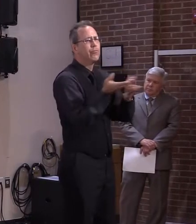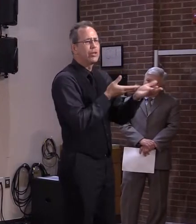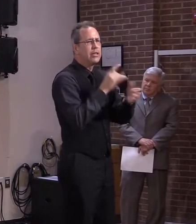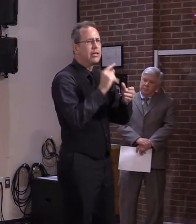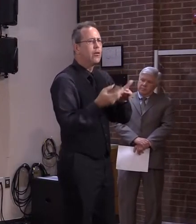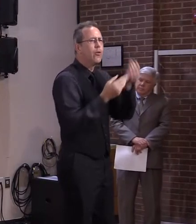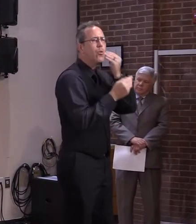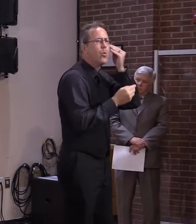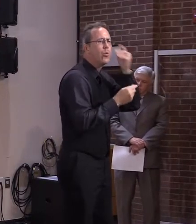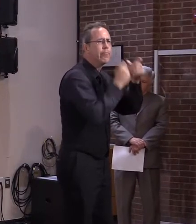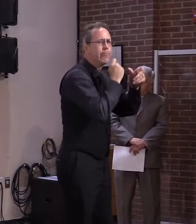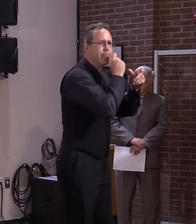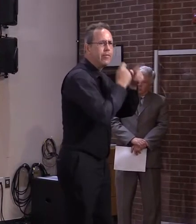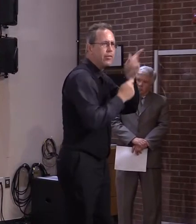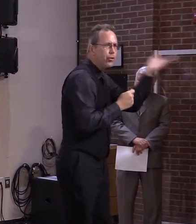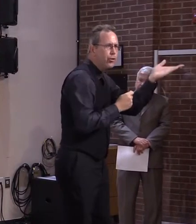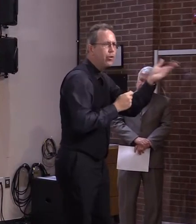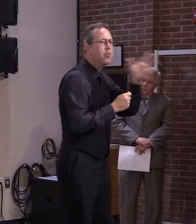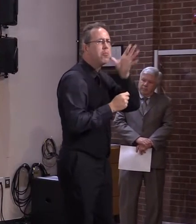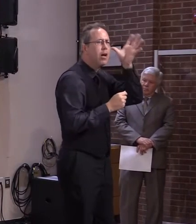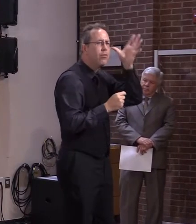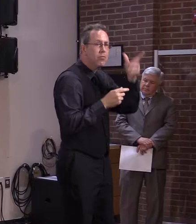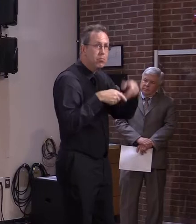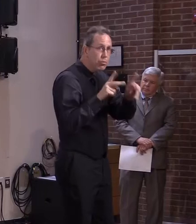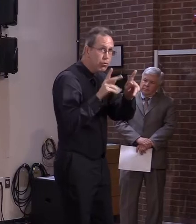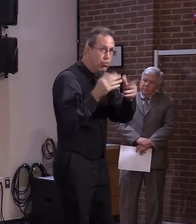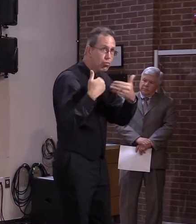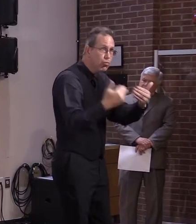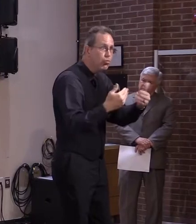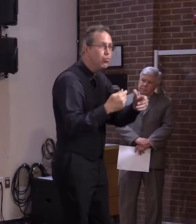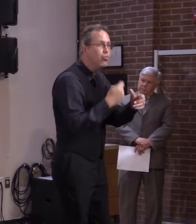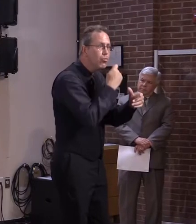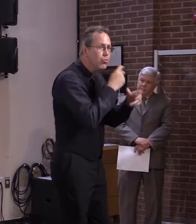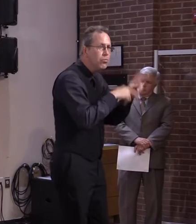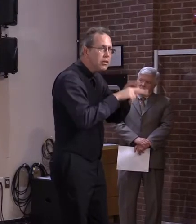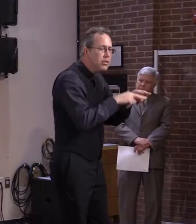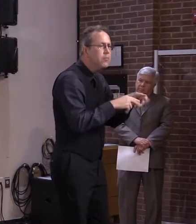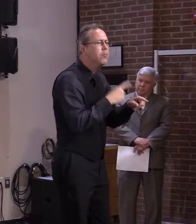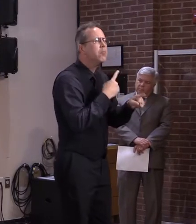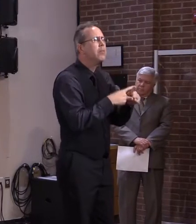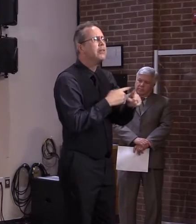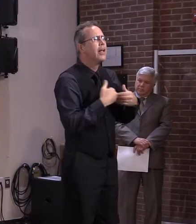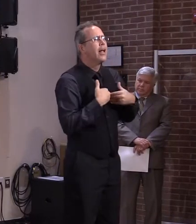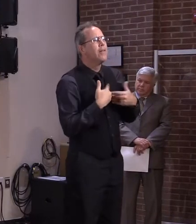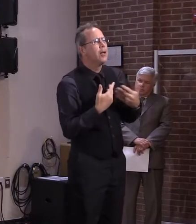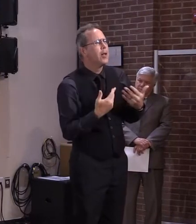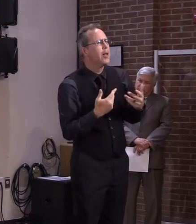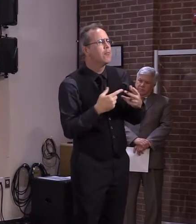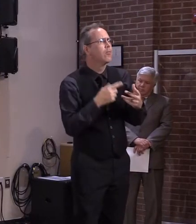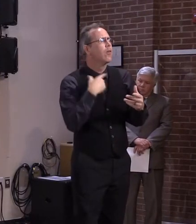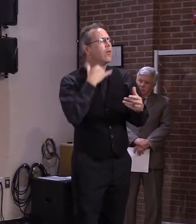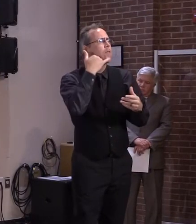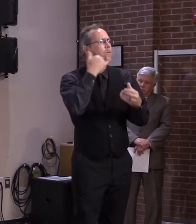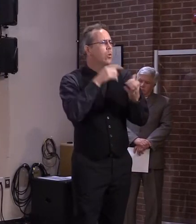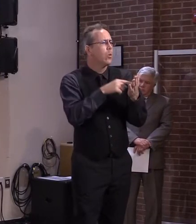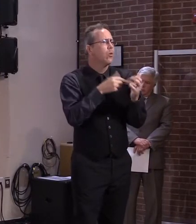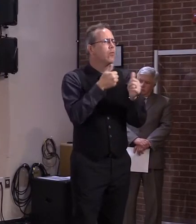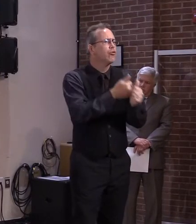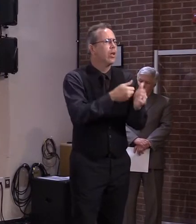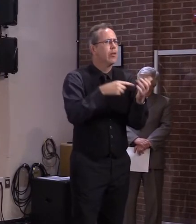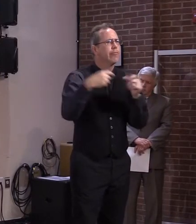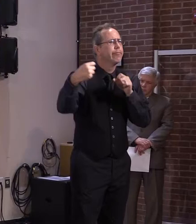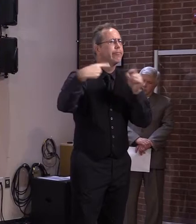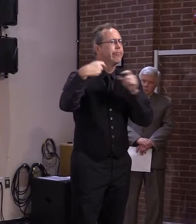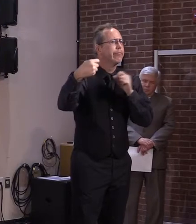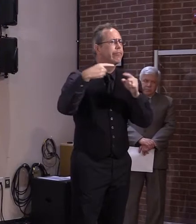a computer or a smartphone to register, and consent for minors is built into the registration process. Shipping is prepaid